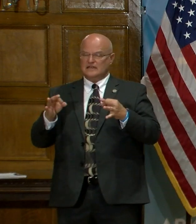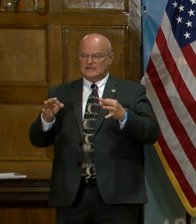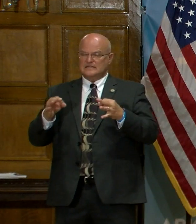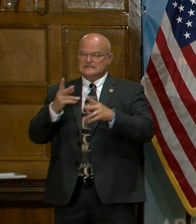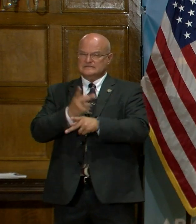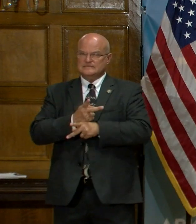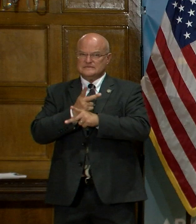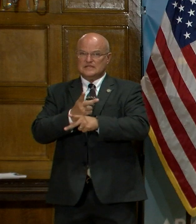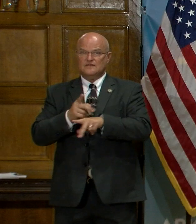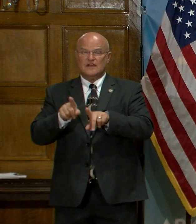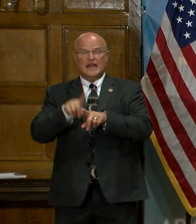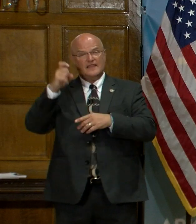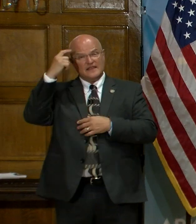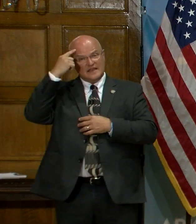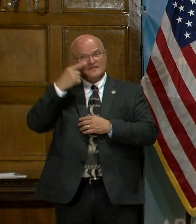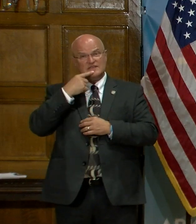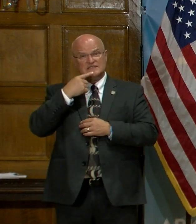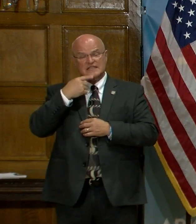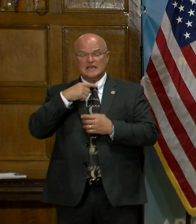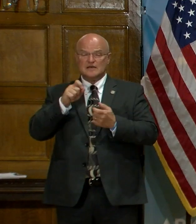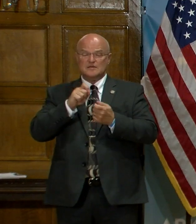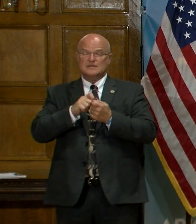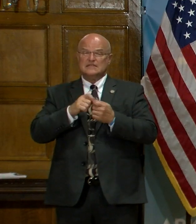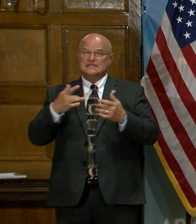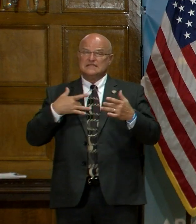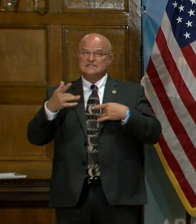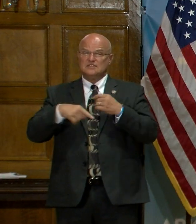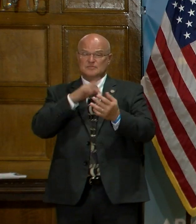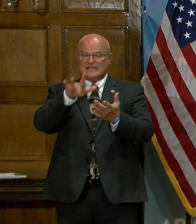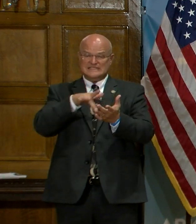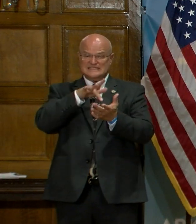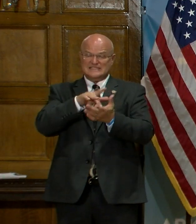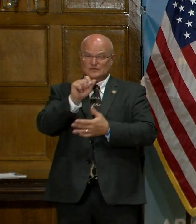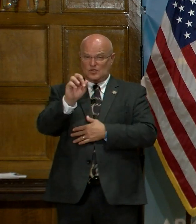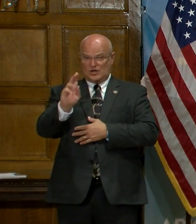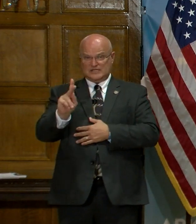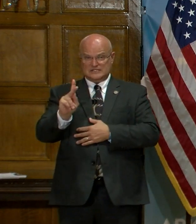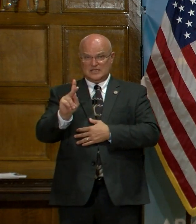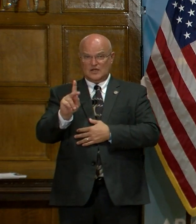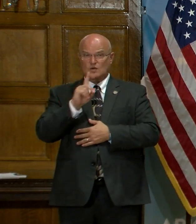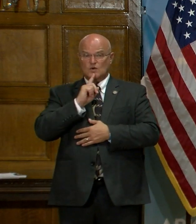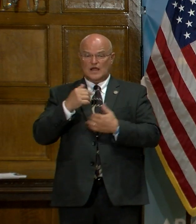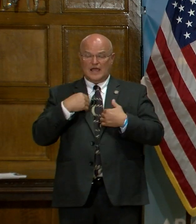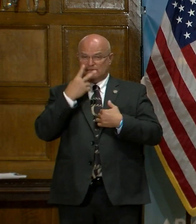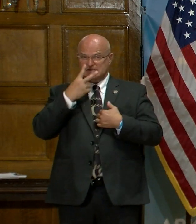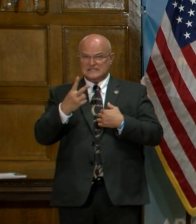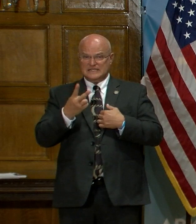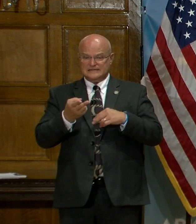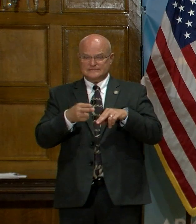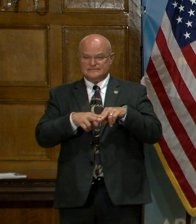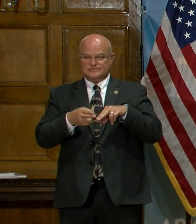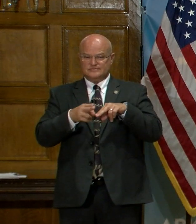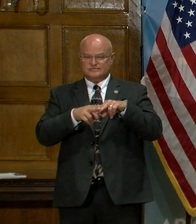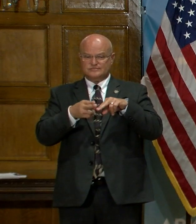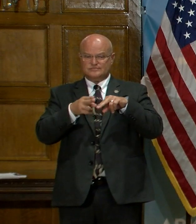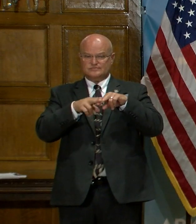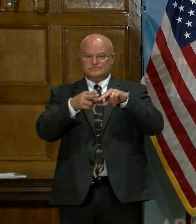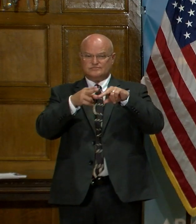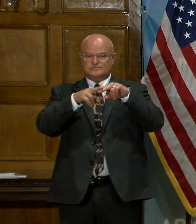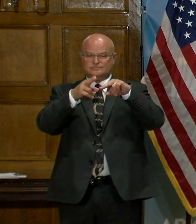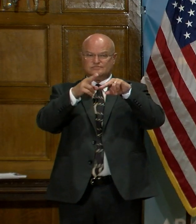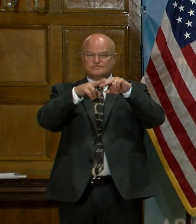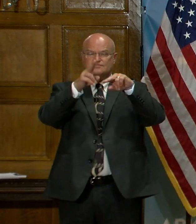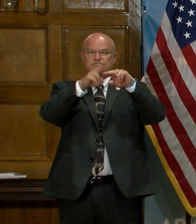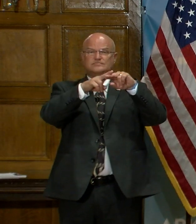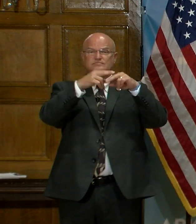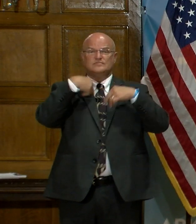careful. But as the governor mentioned, I'm particularly concerned about central Arkansas, where we have been seeing steady increases. We